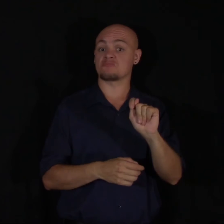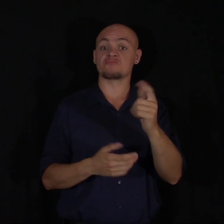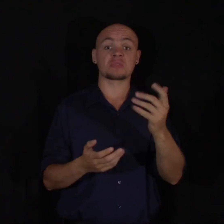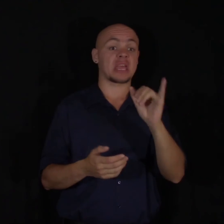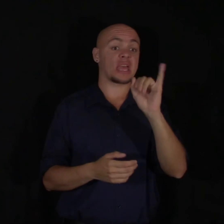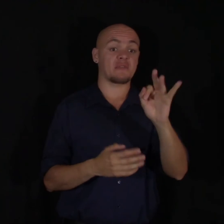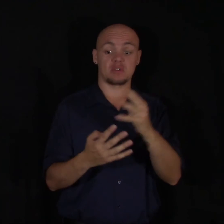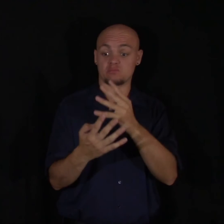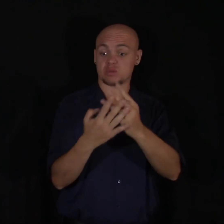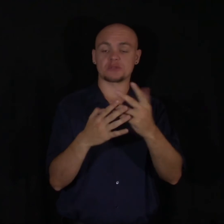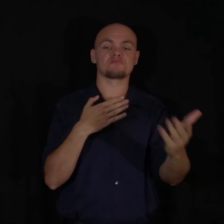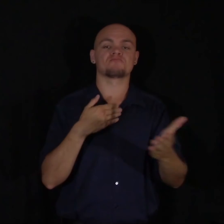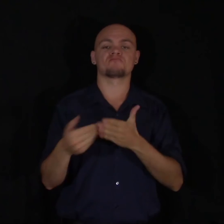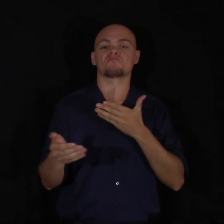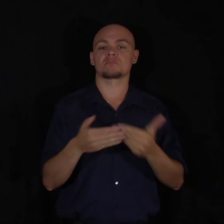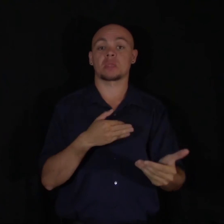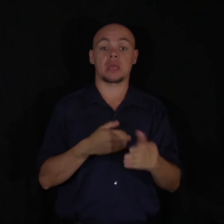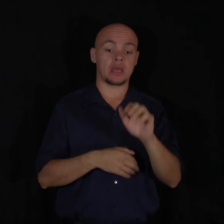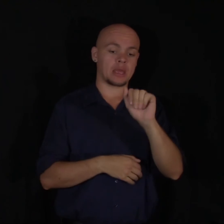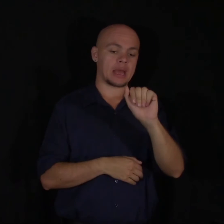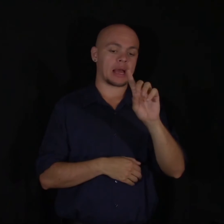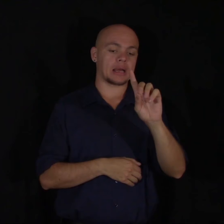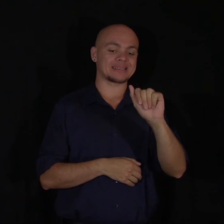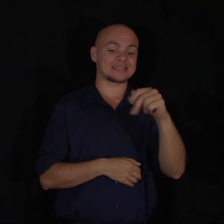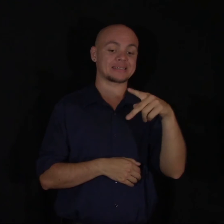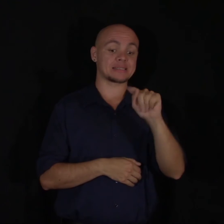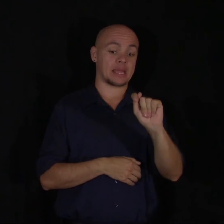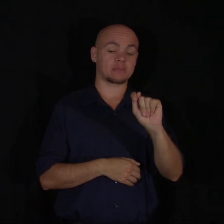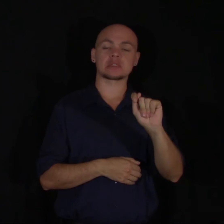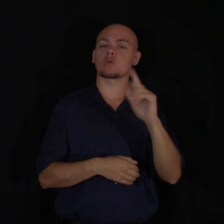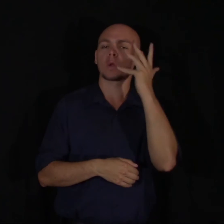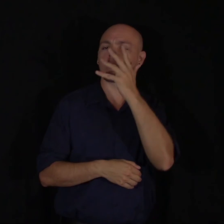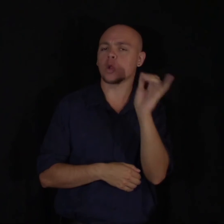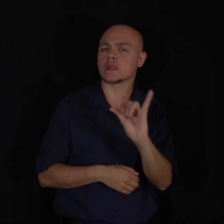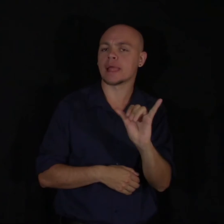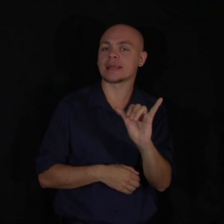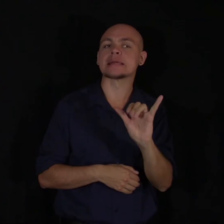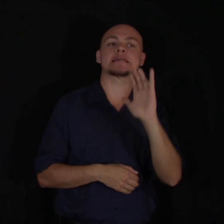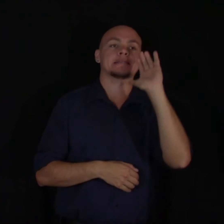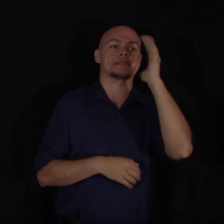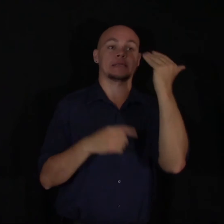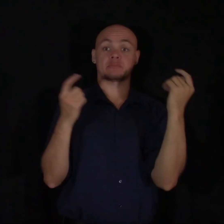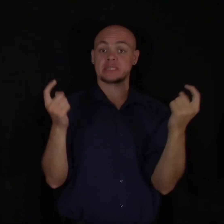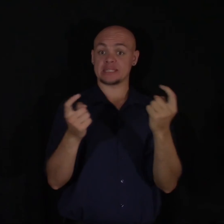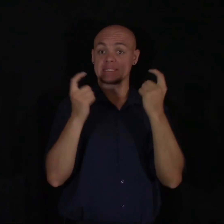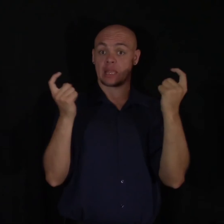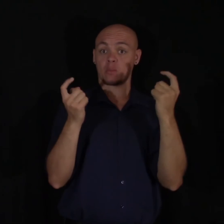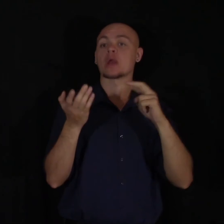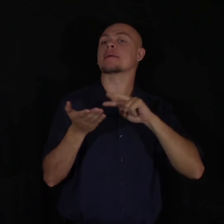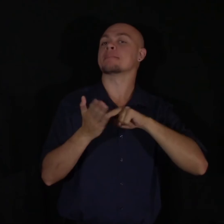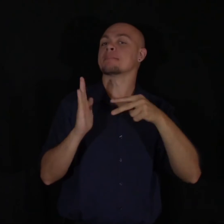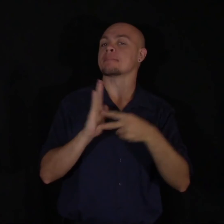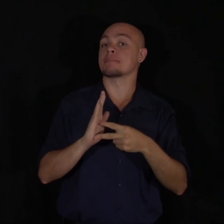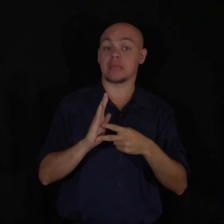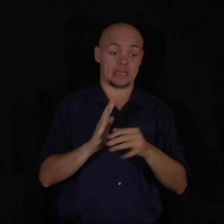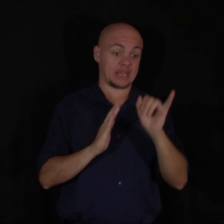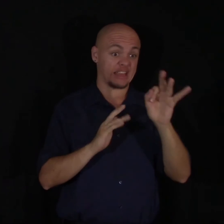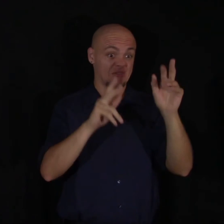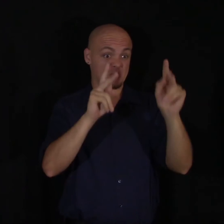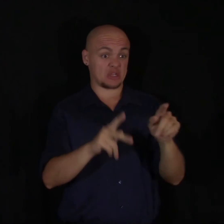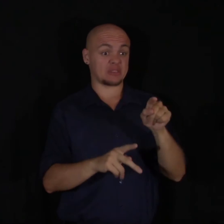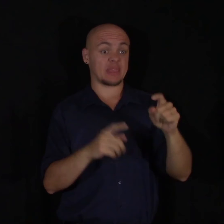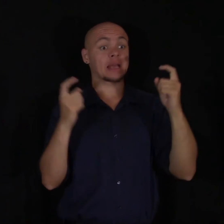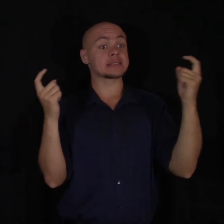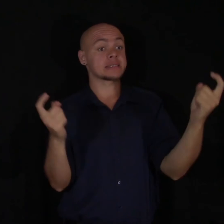adaptation look like? I think it looks like celebration. Because when you meet people that are celebrating their life, you want to be around them. You